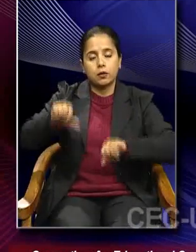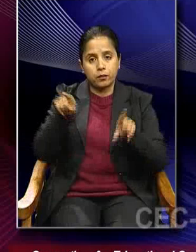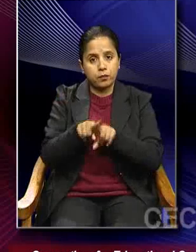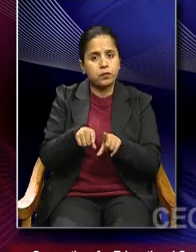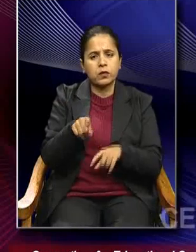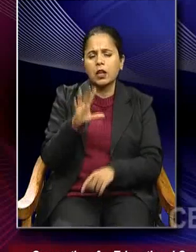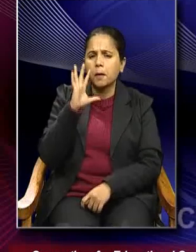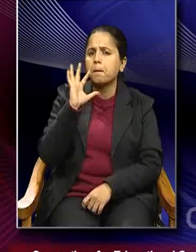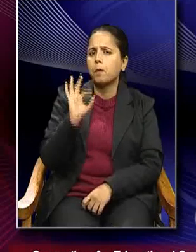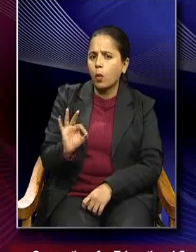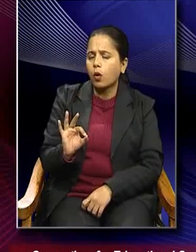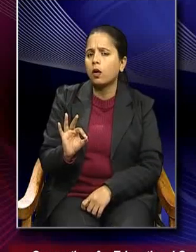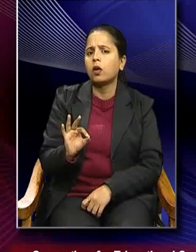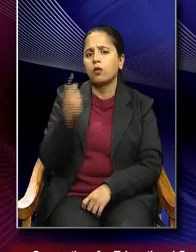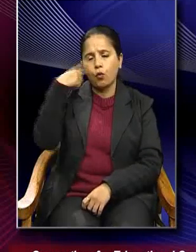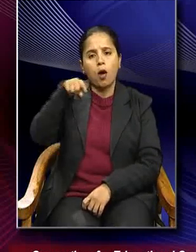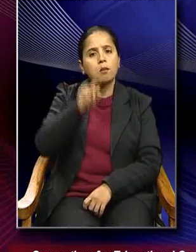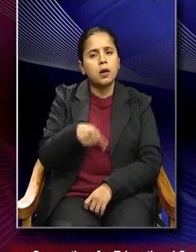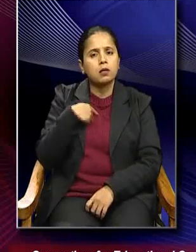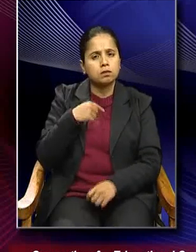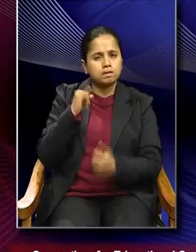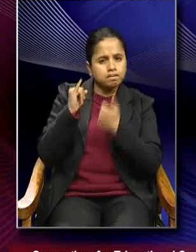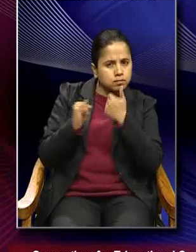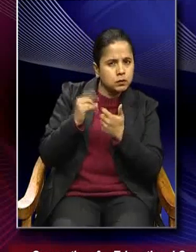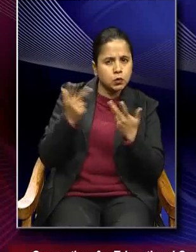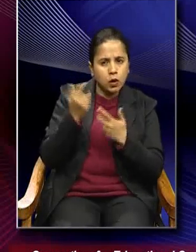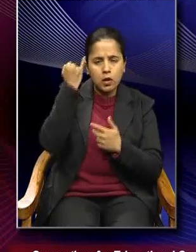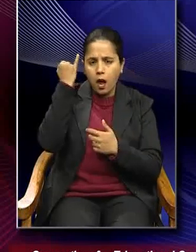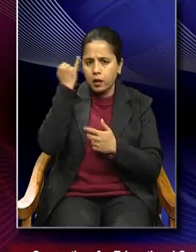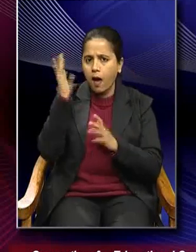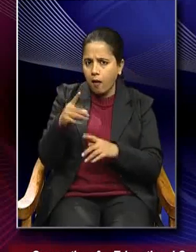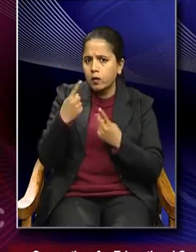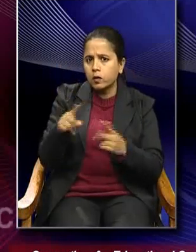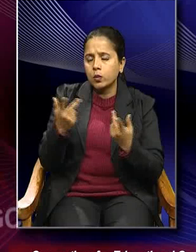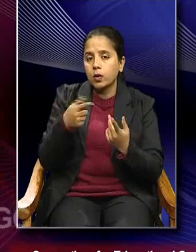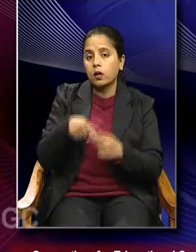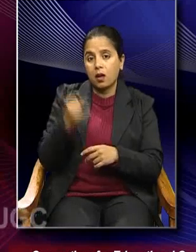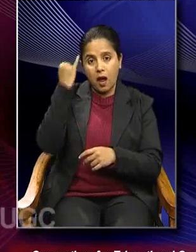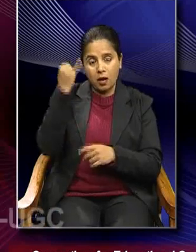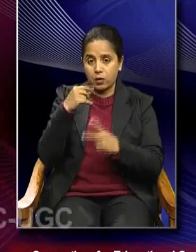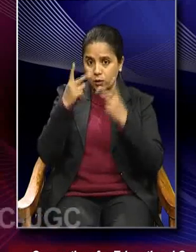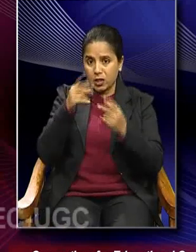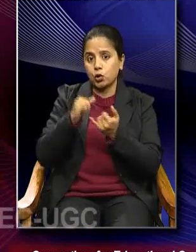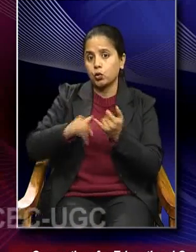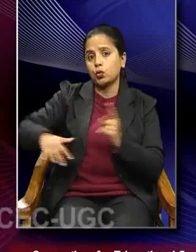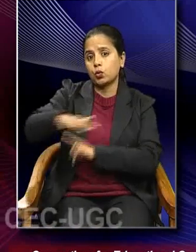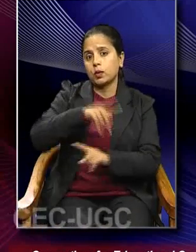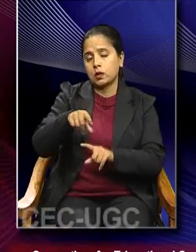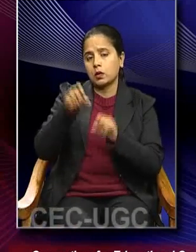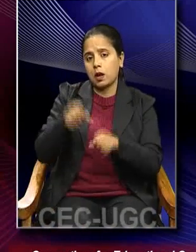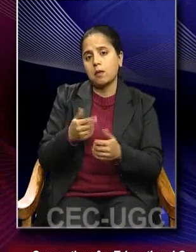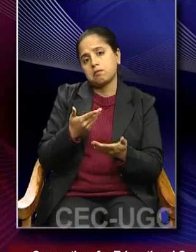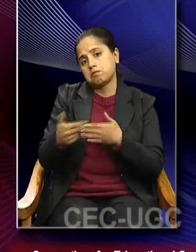is important to critique these ideology. Ideologically, sociology can